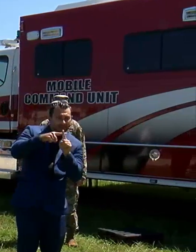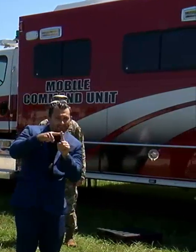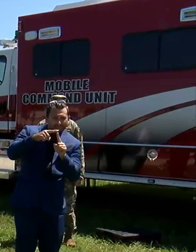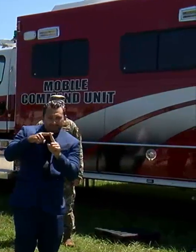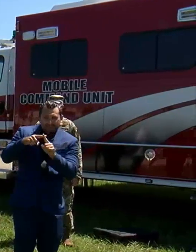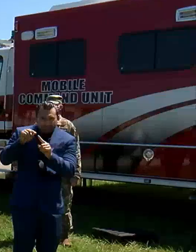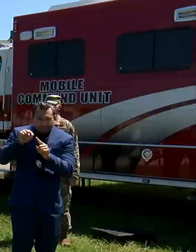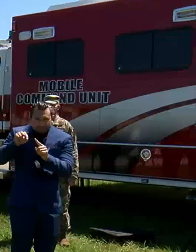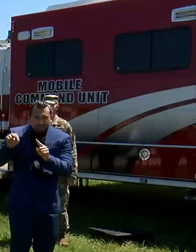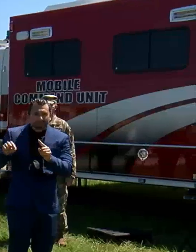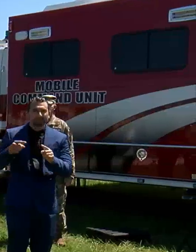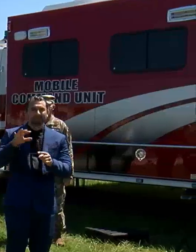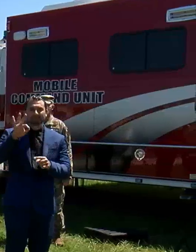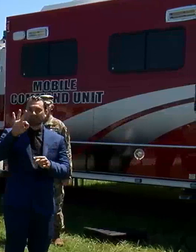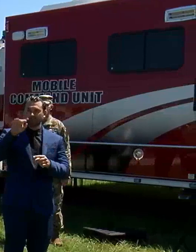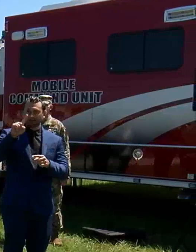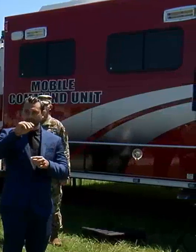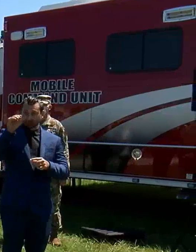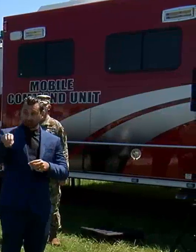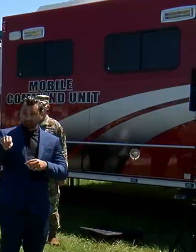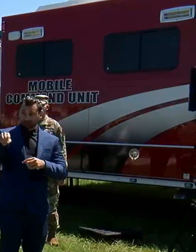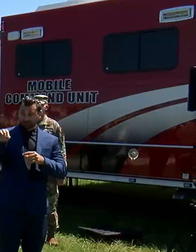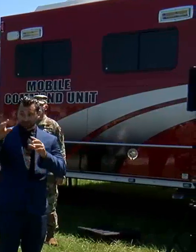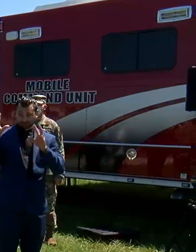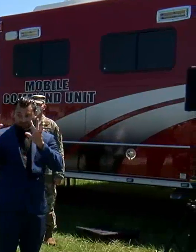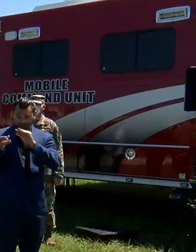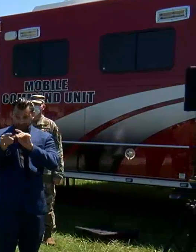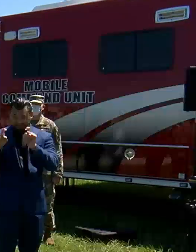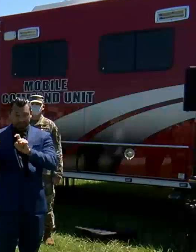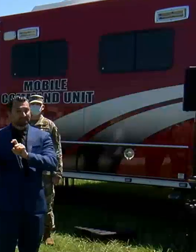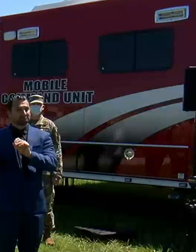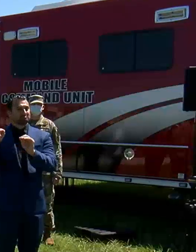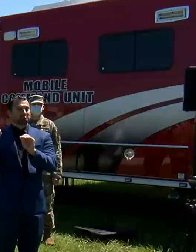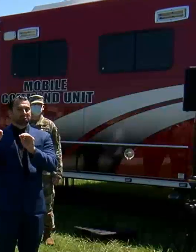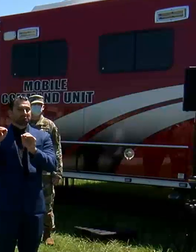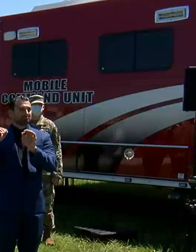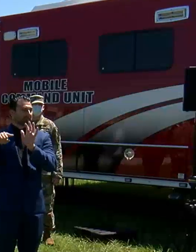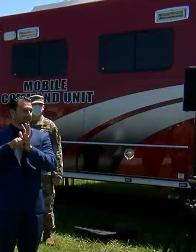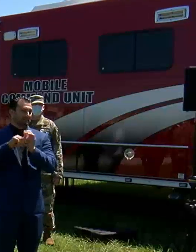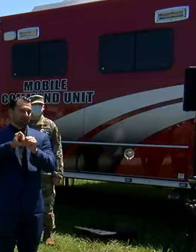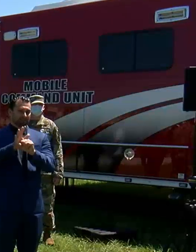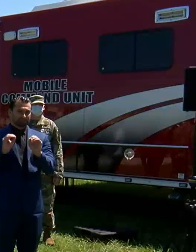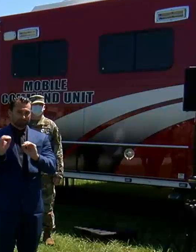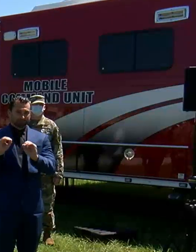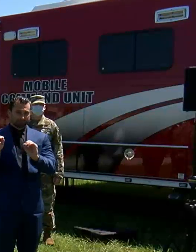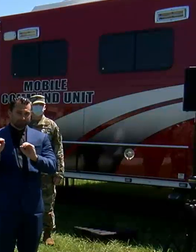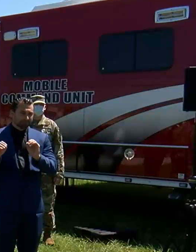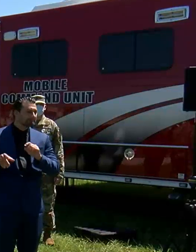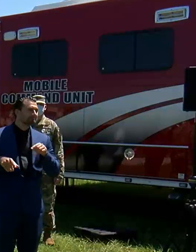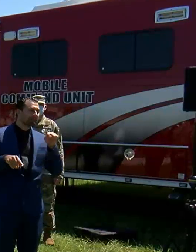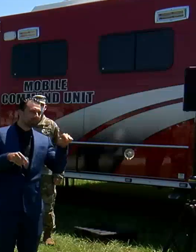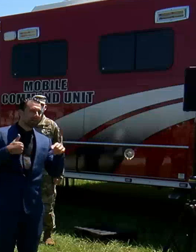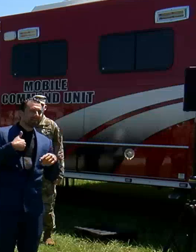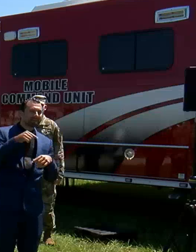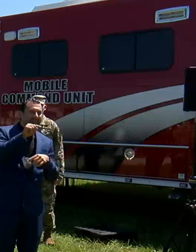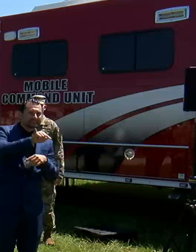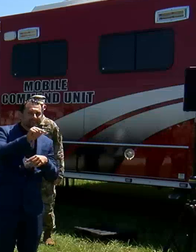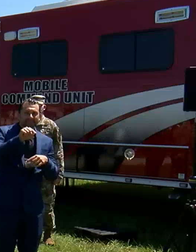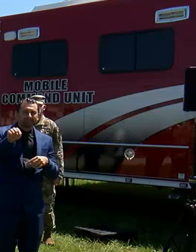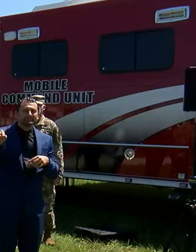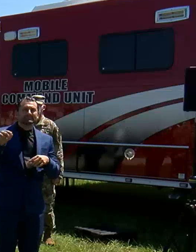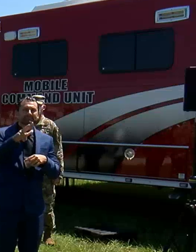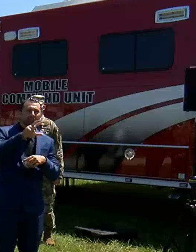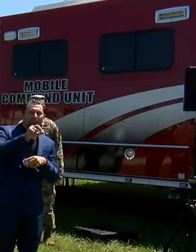look at other parts of the country, you have some places where there's still 30, 40, some are even close to 50% of all the tests are coming